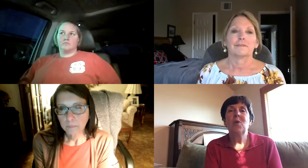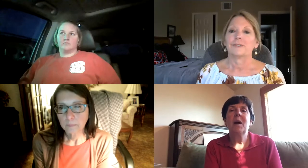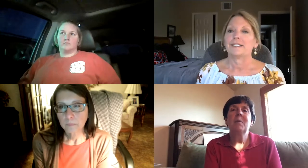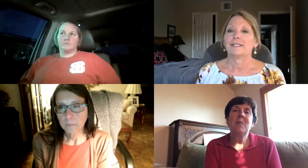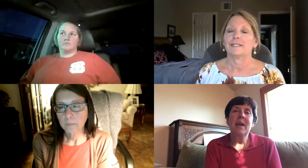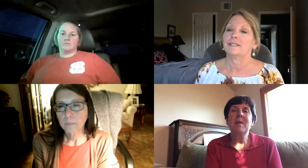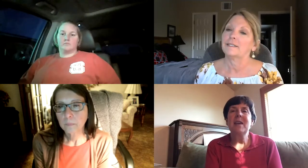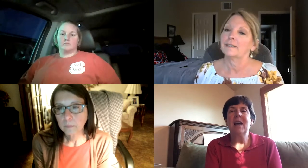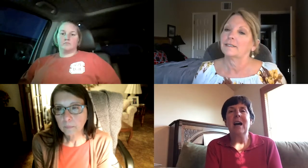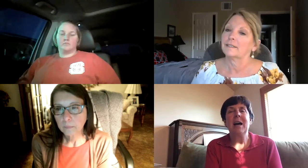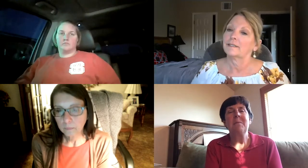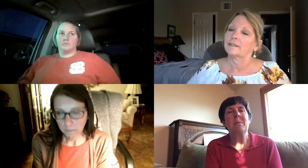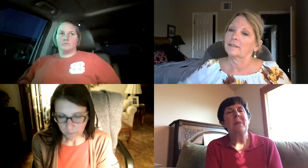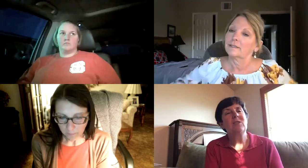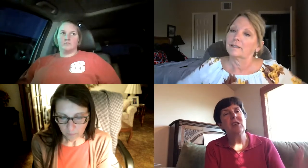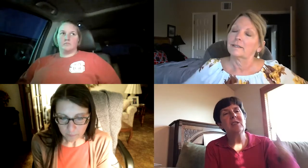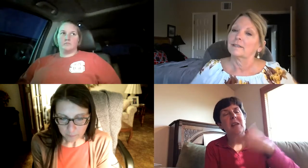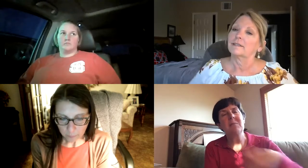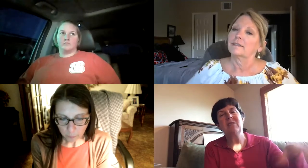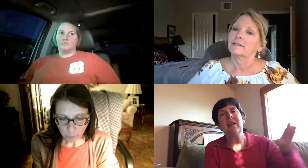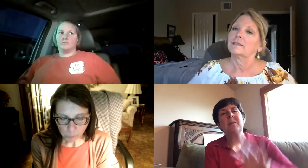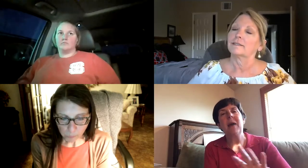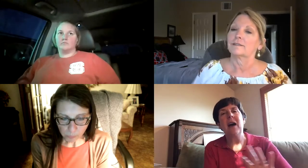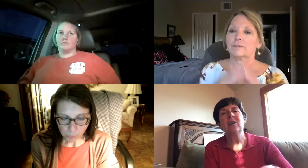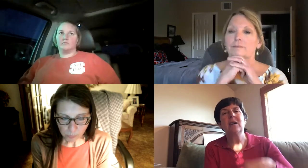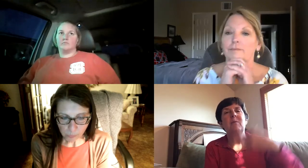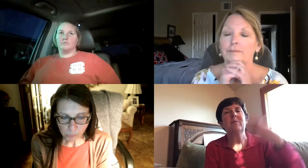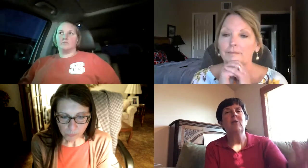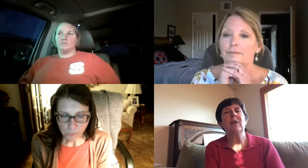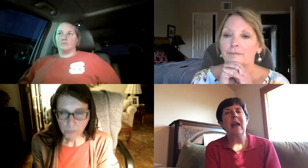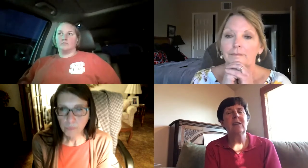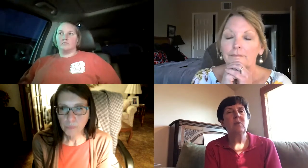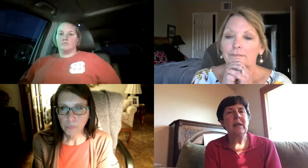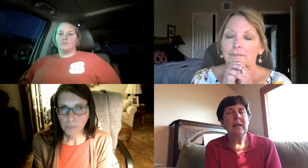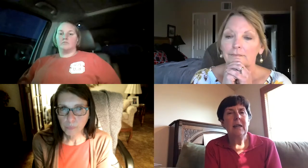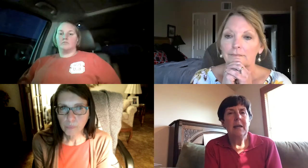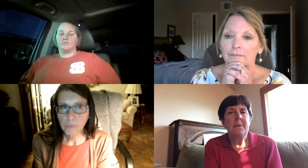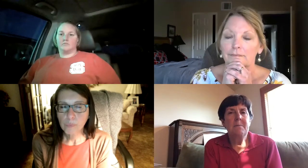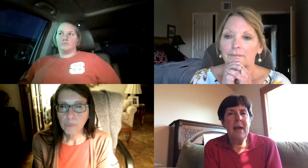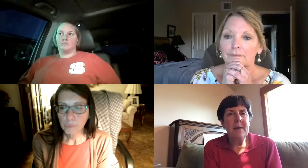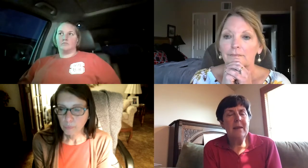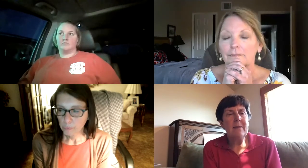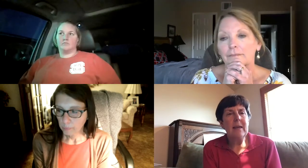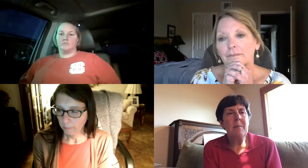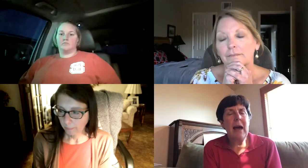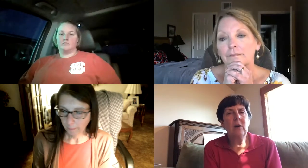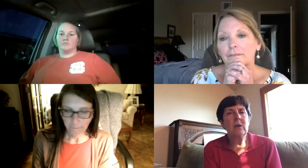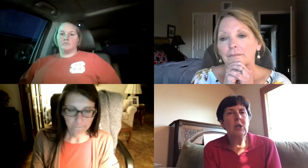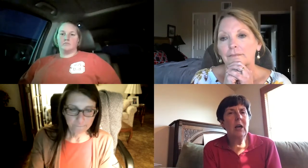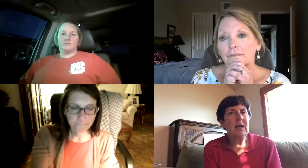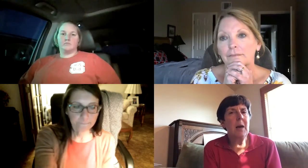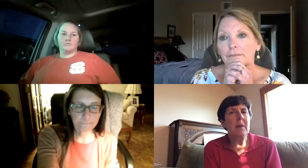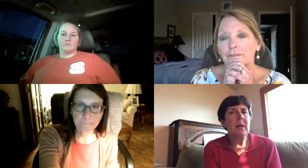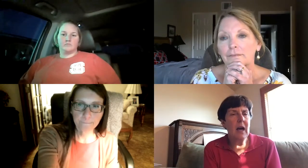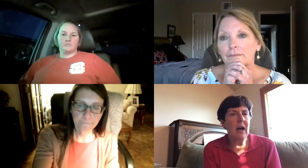So maybe just something to think about for next week, maybe think about